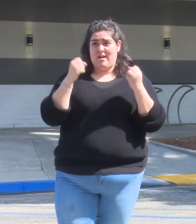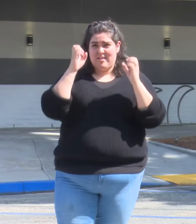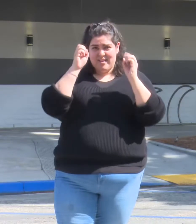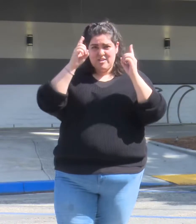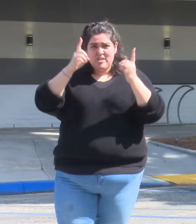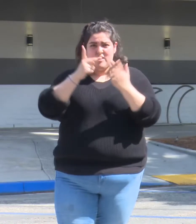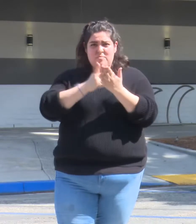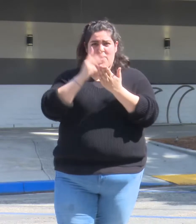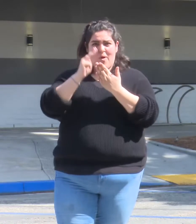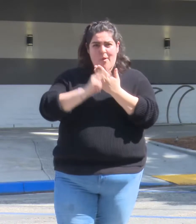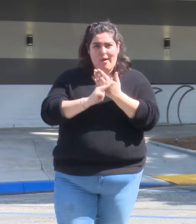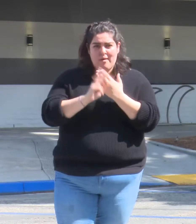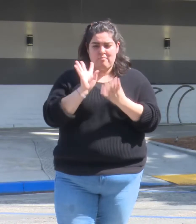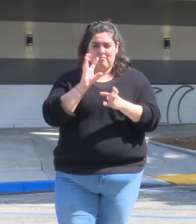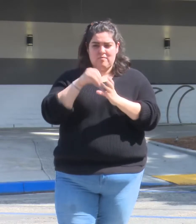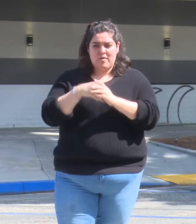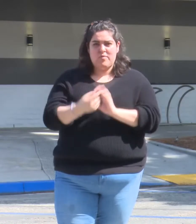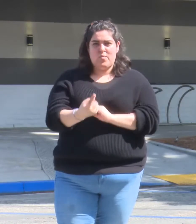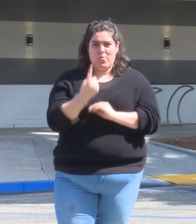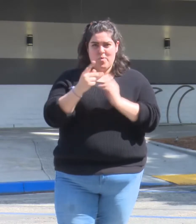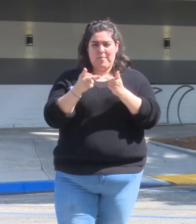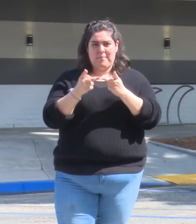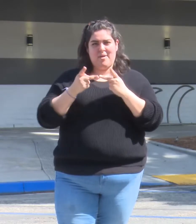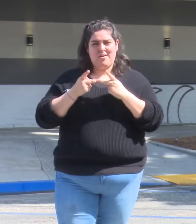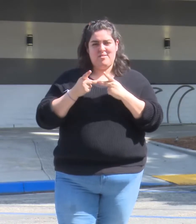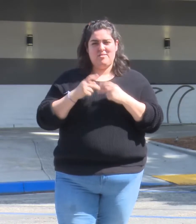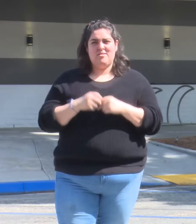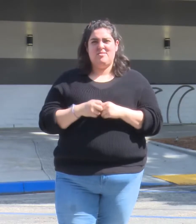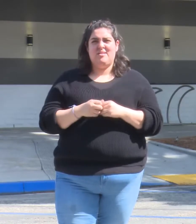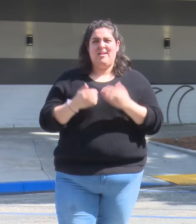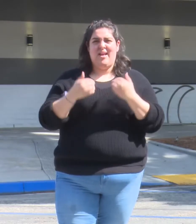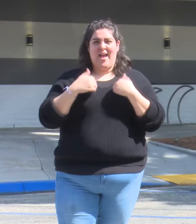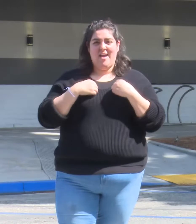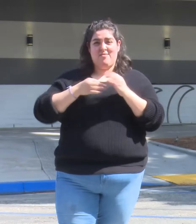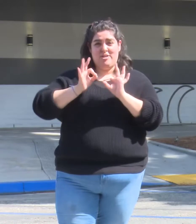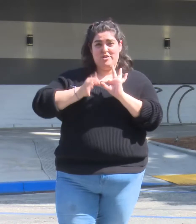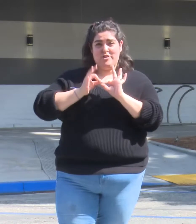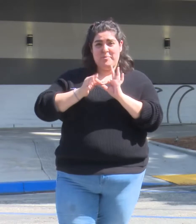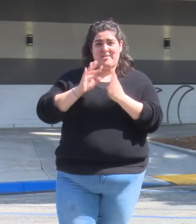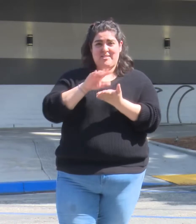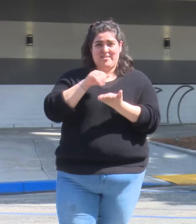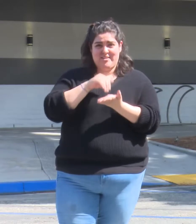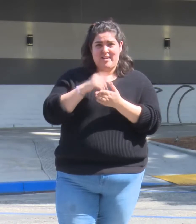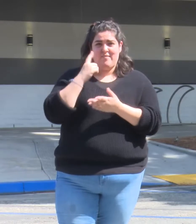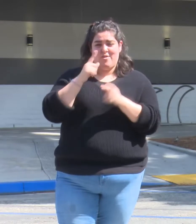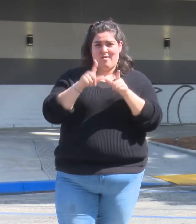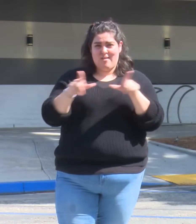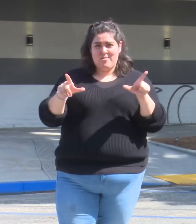one roof, and it had the Interpretation Center for Languages.